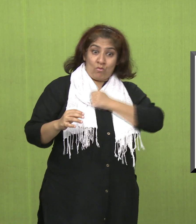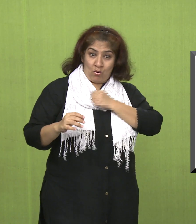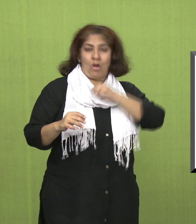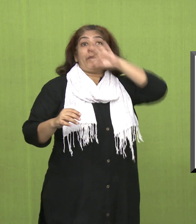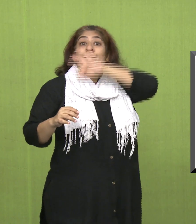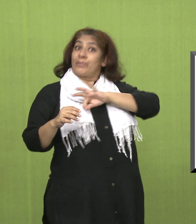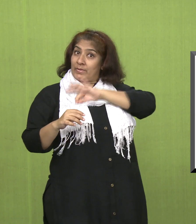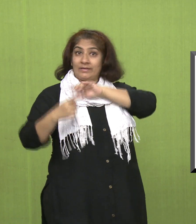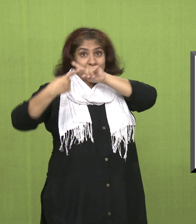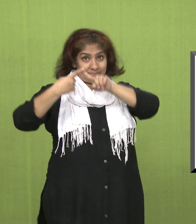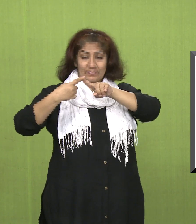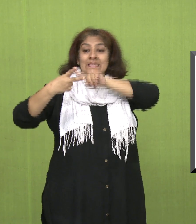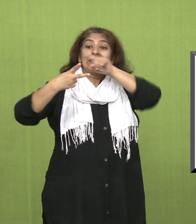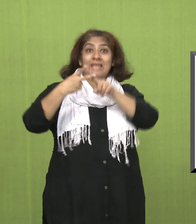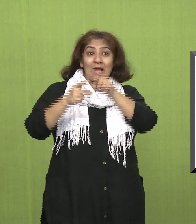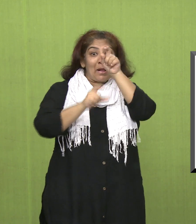different benefits to the company.